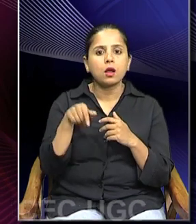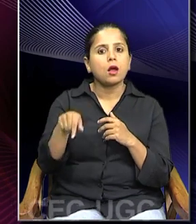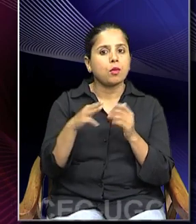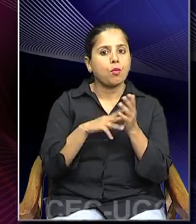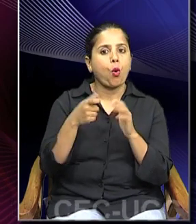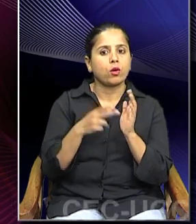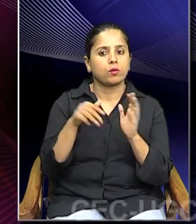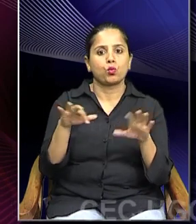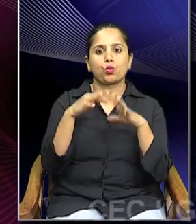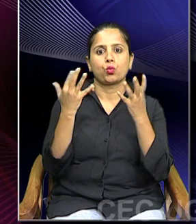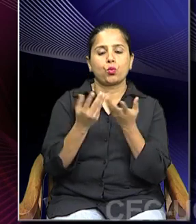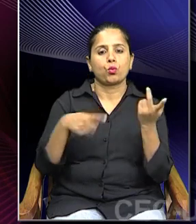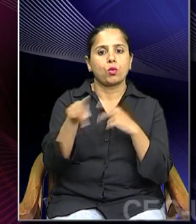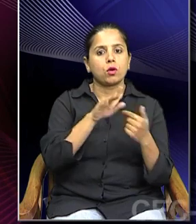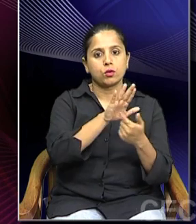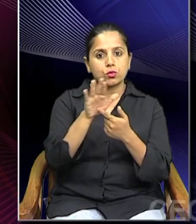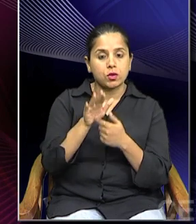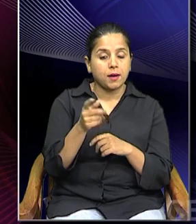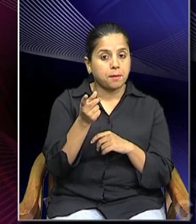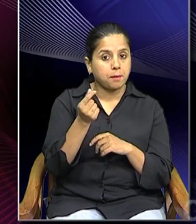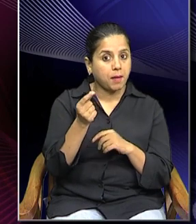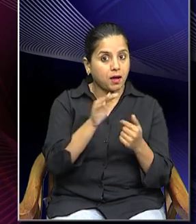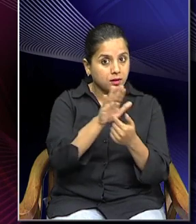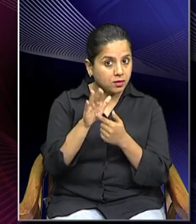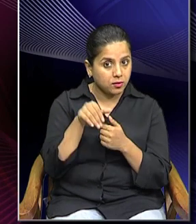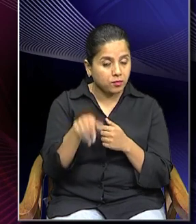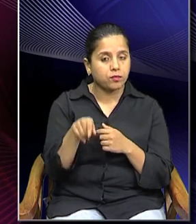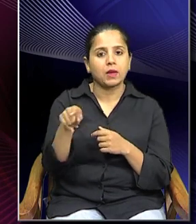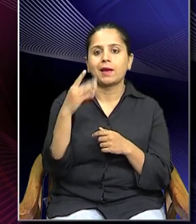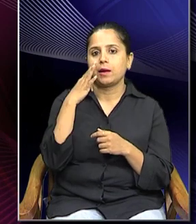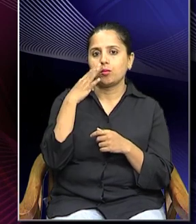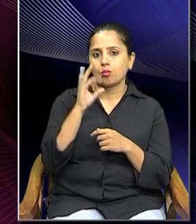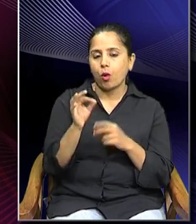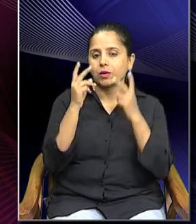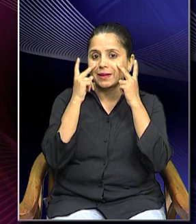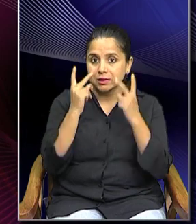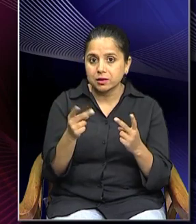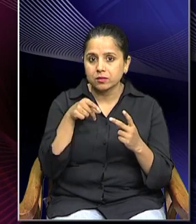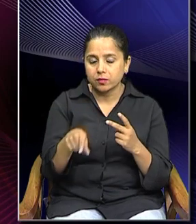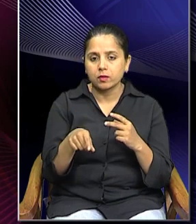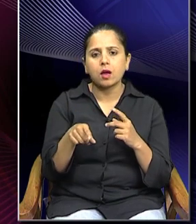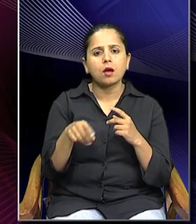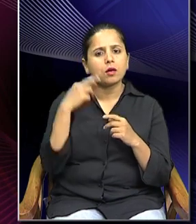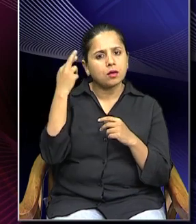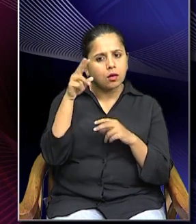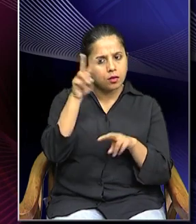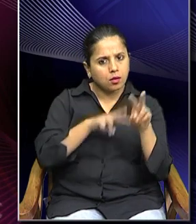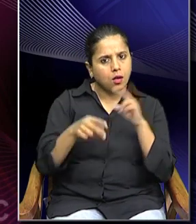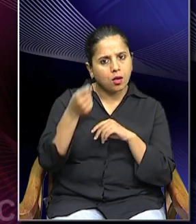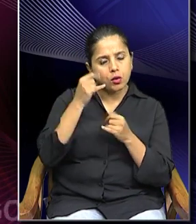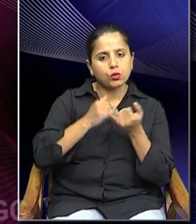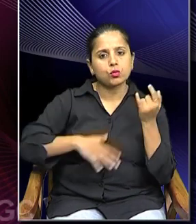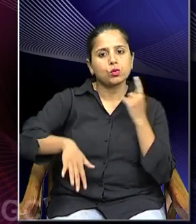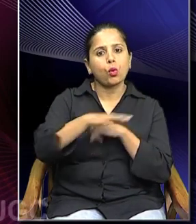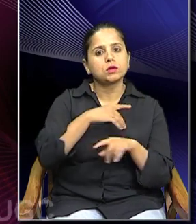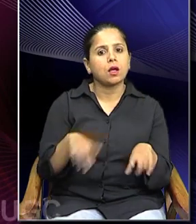modern world portrays money as a key instrument in the rationalization of social